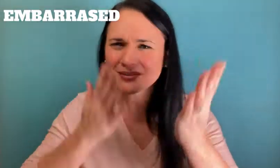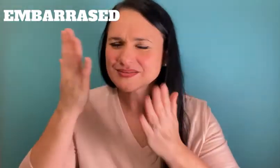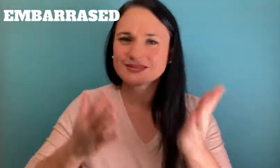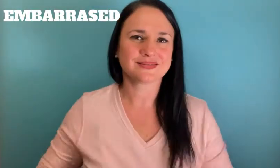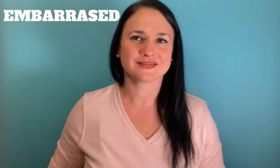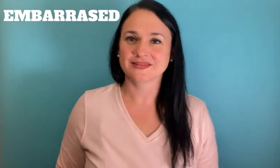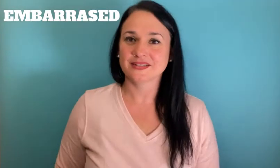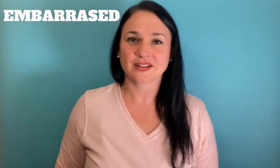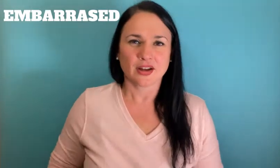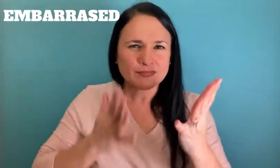Embarrassed.